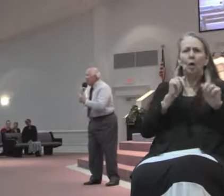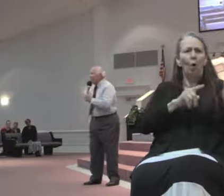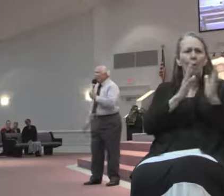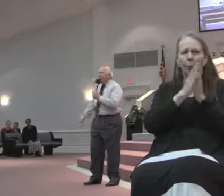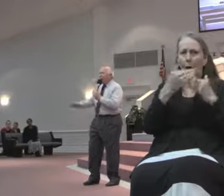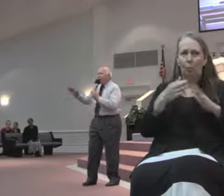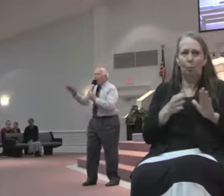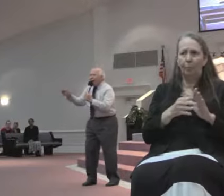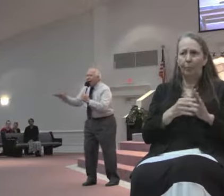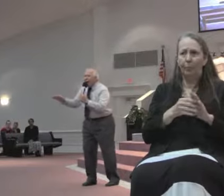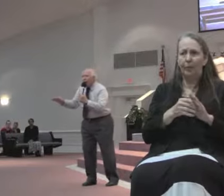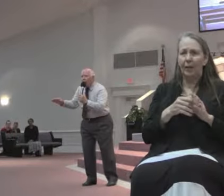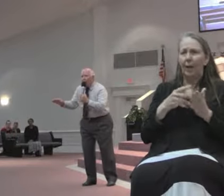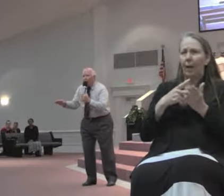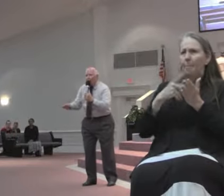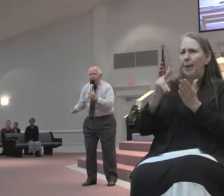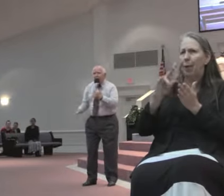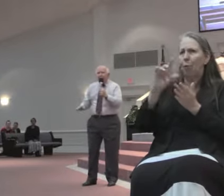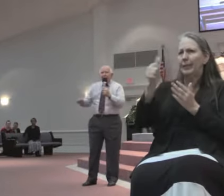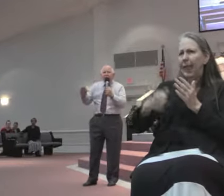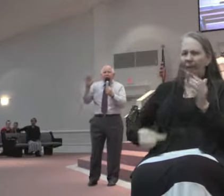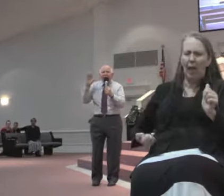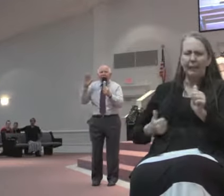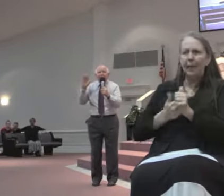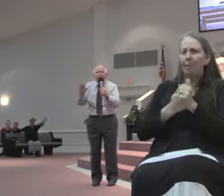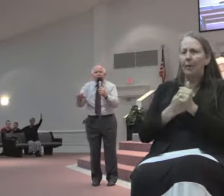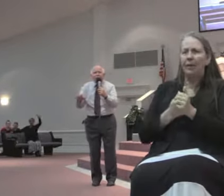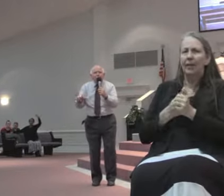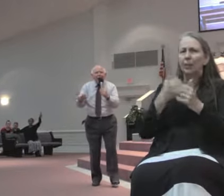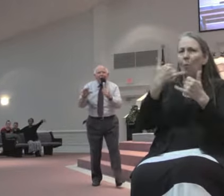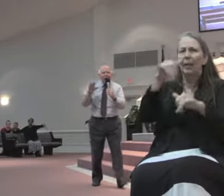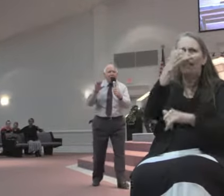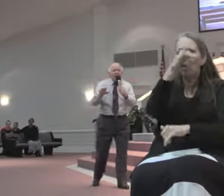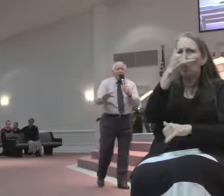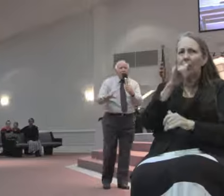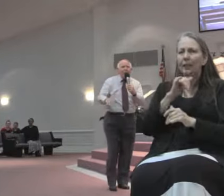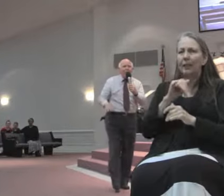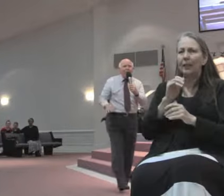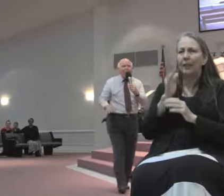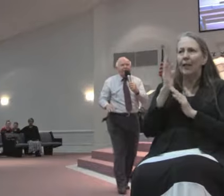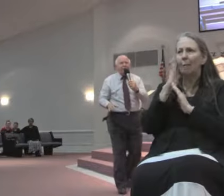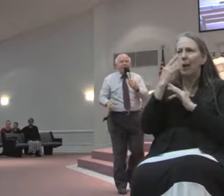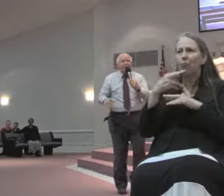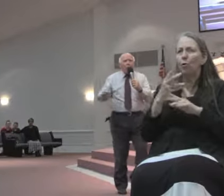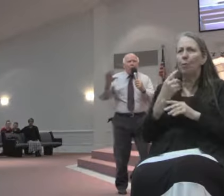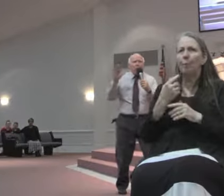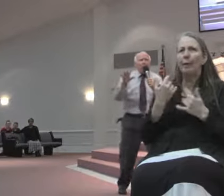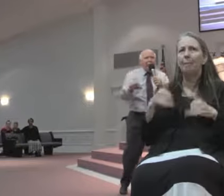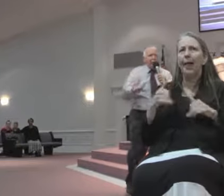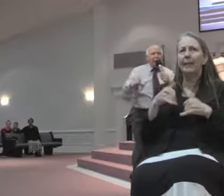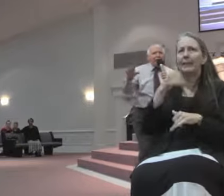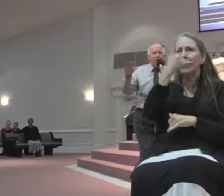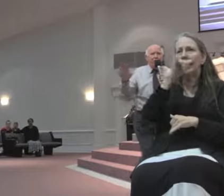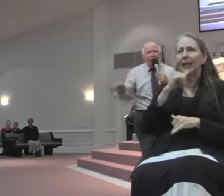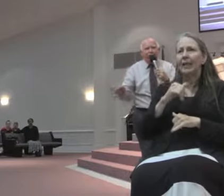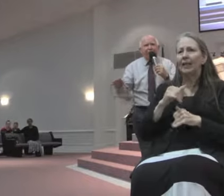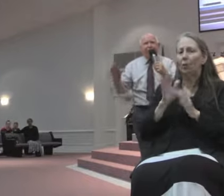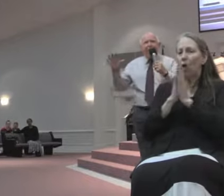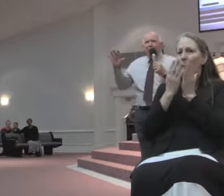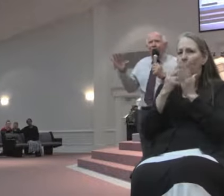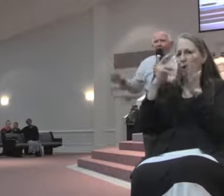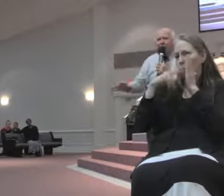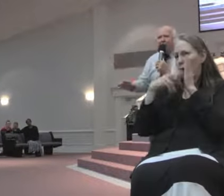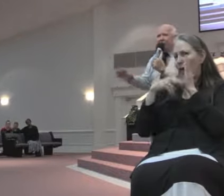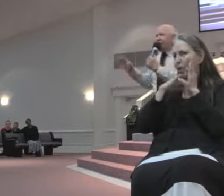room. Get your tithe caught up. Don't play a fool in your bedroom by yourself with your literature and your books